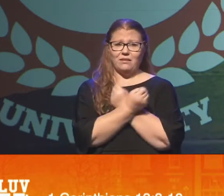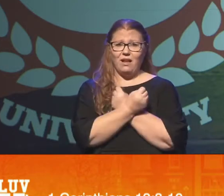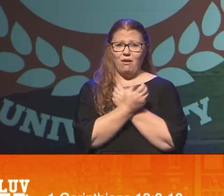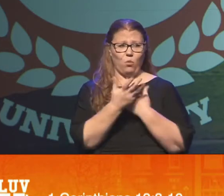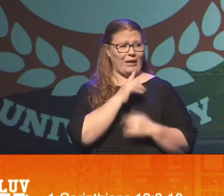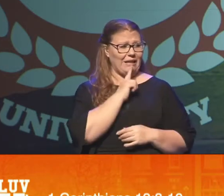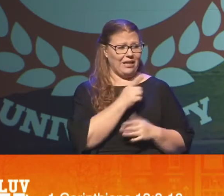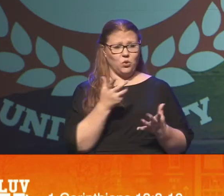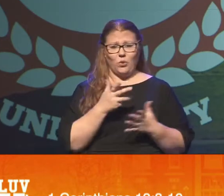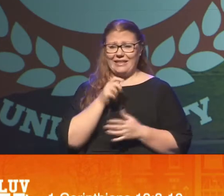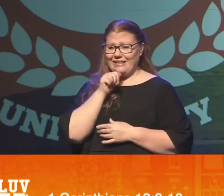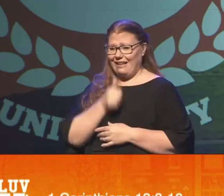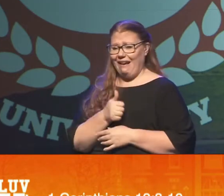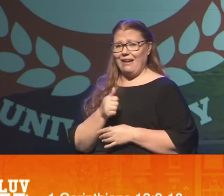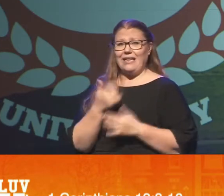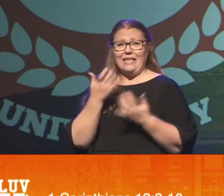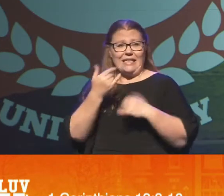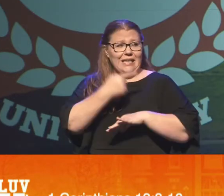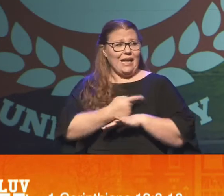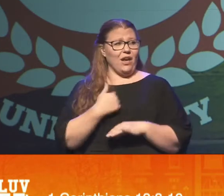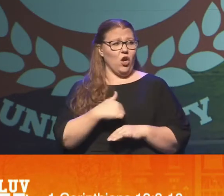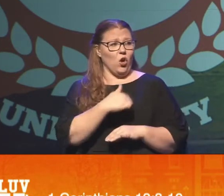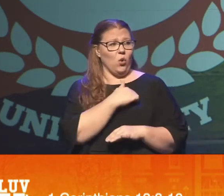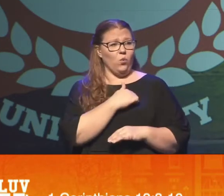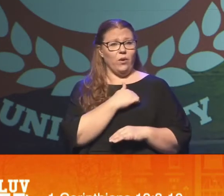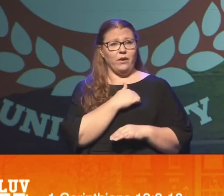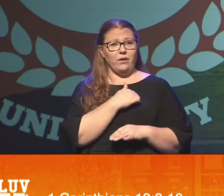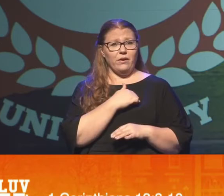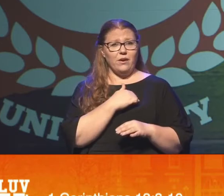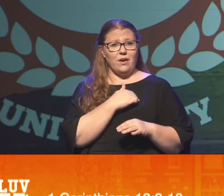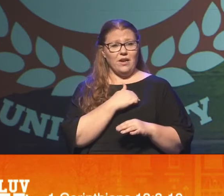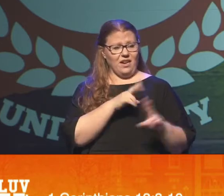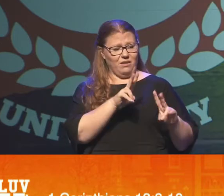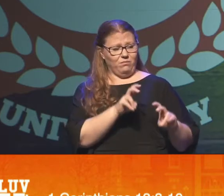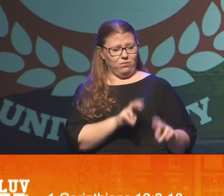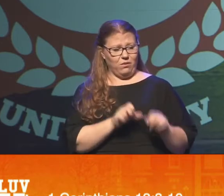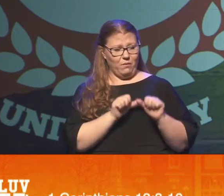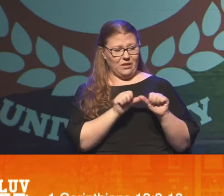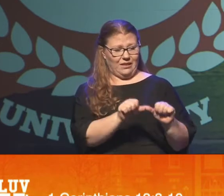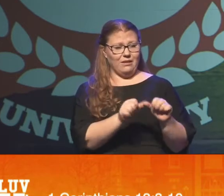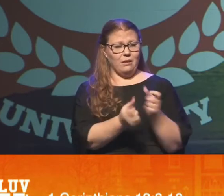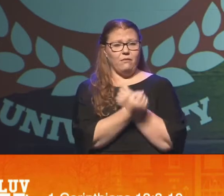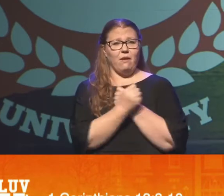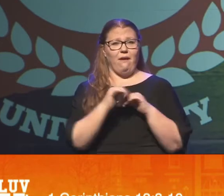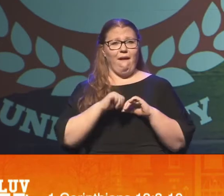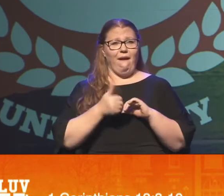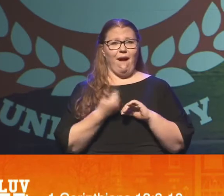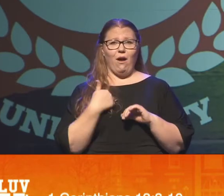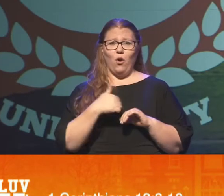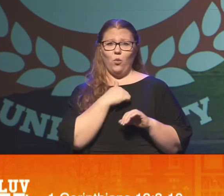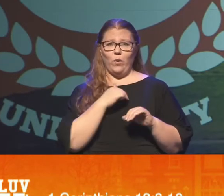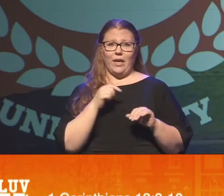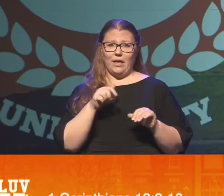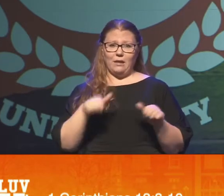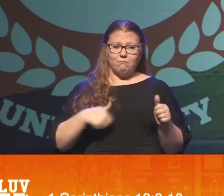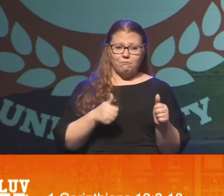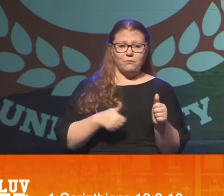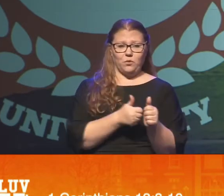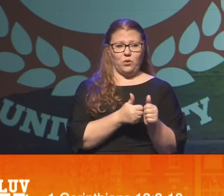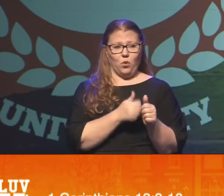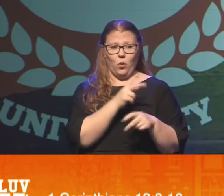isn't. And so today we're going to look at the persistence of love and how we can continue to pursue a caliber of love